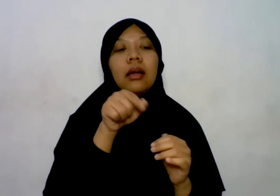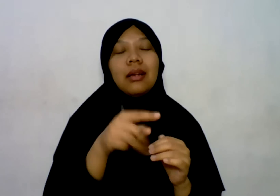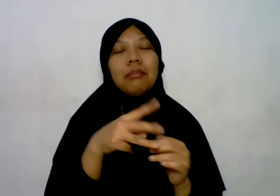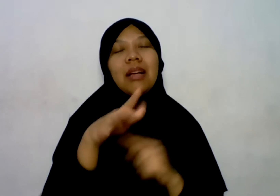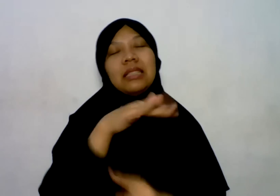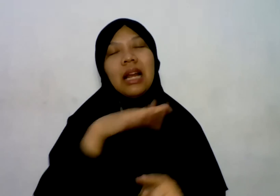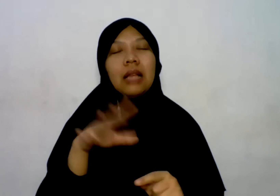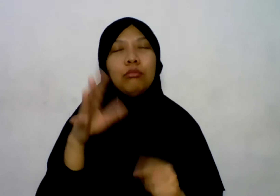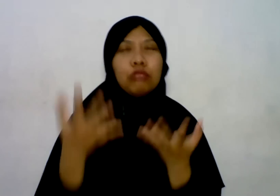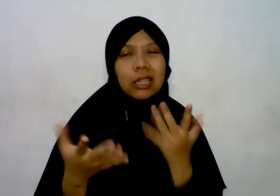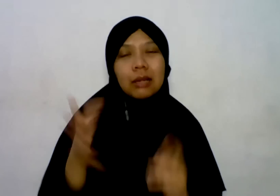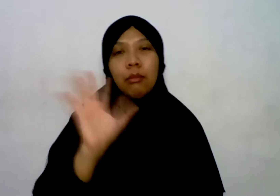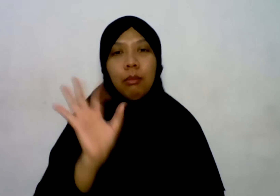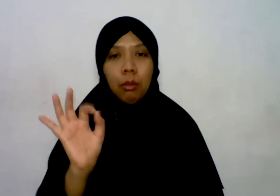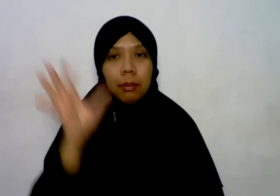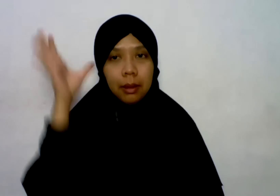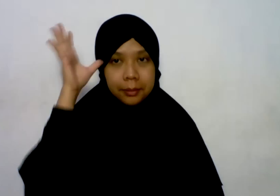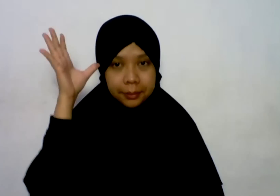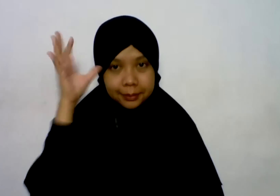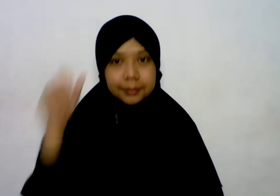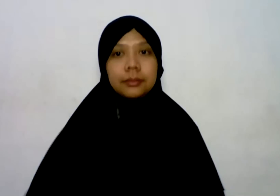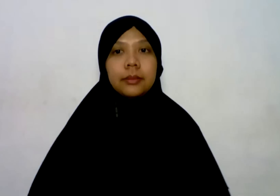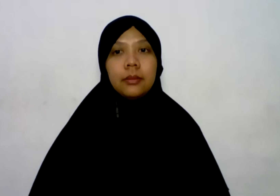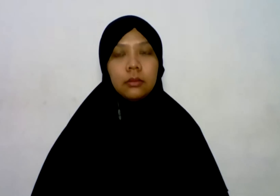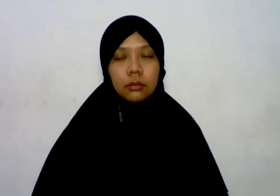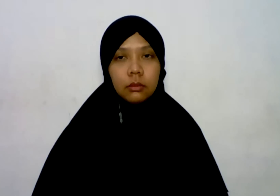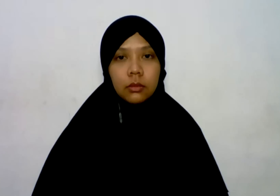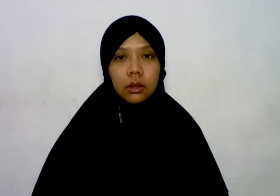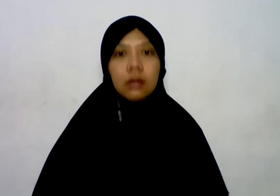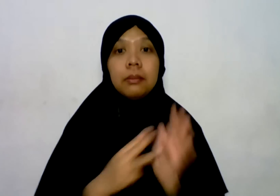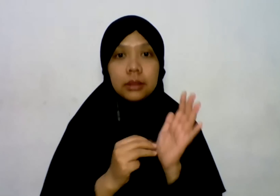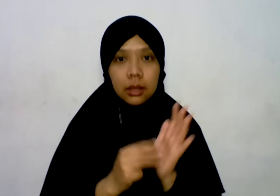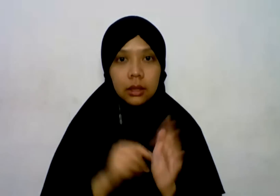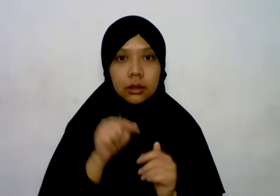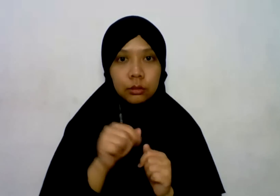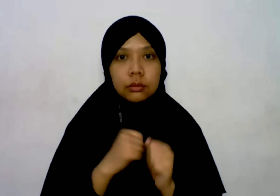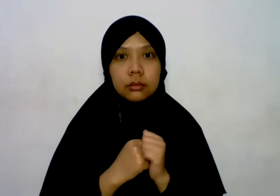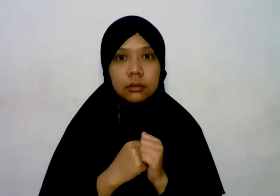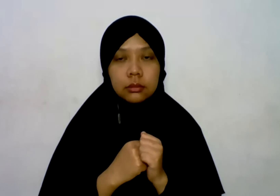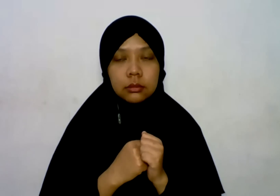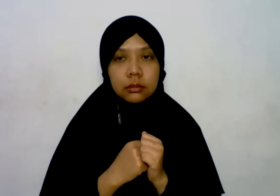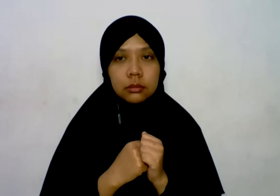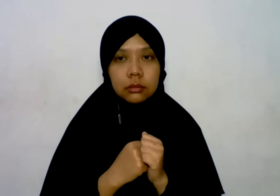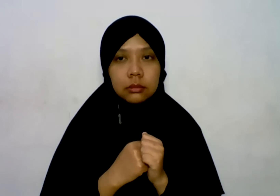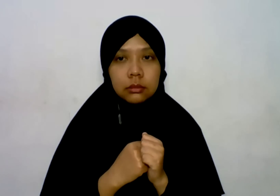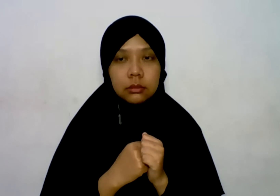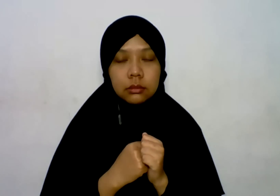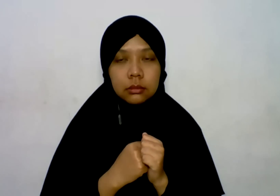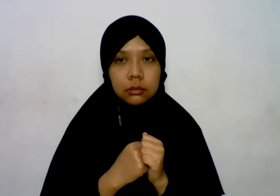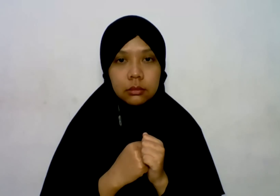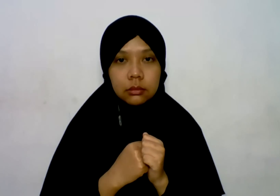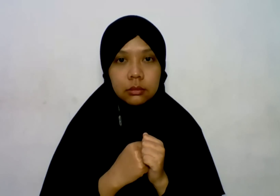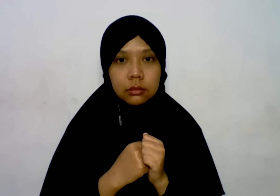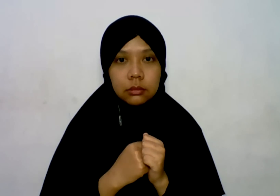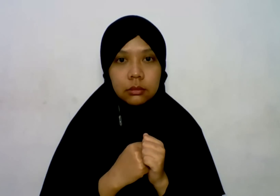the problems include some of the element of the performance indicators, for example. There are